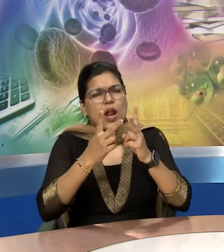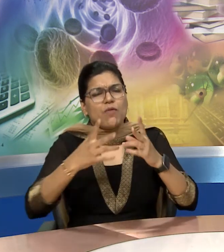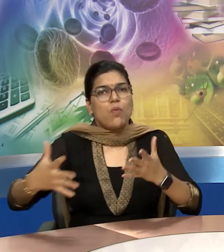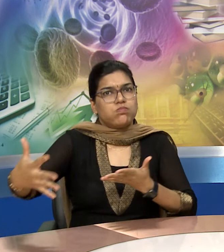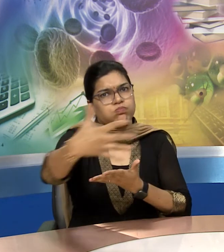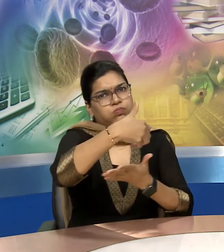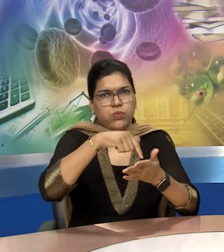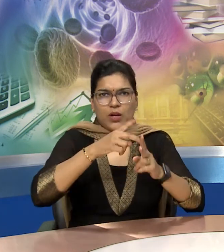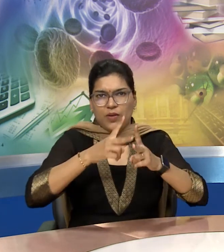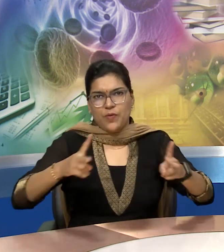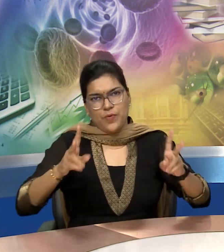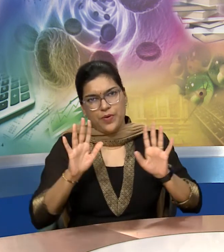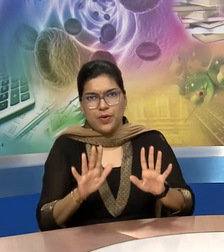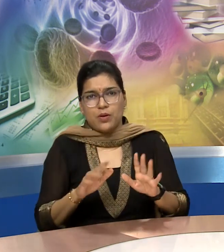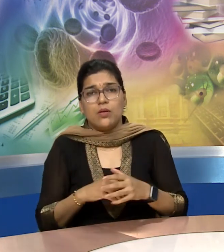Also, library can be defined as